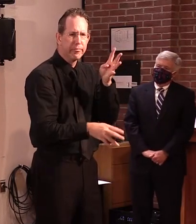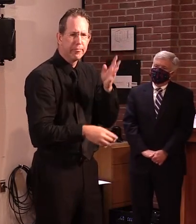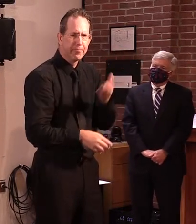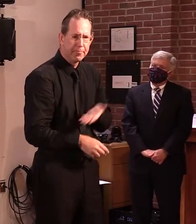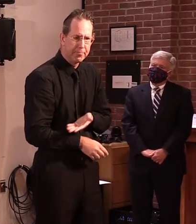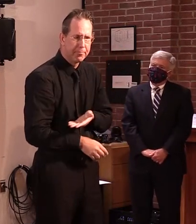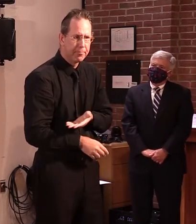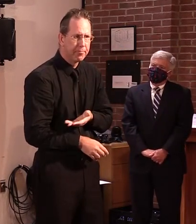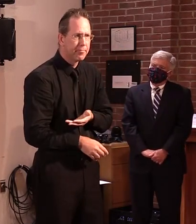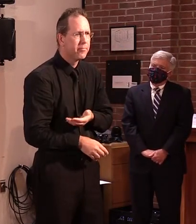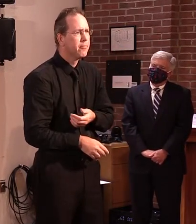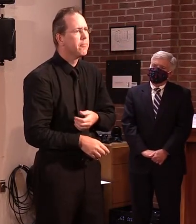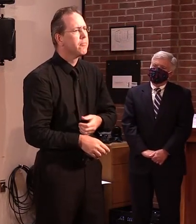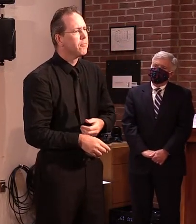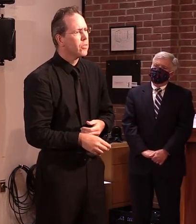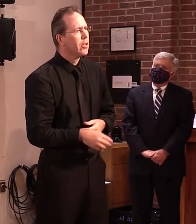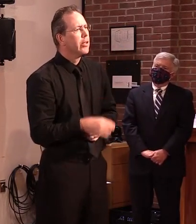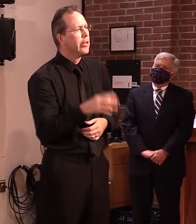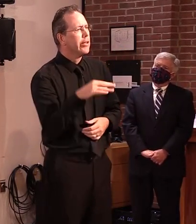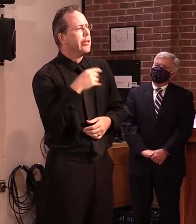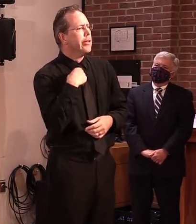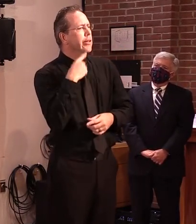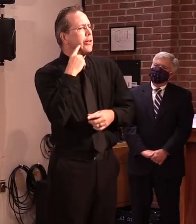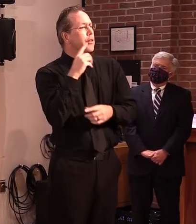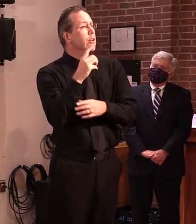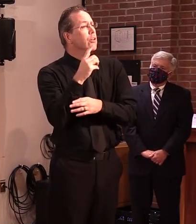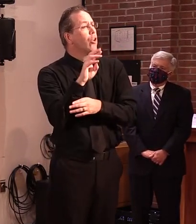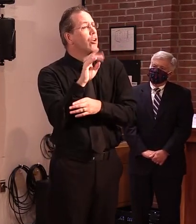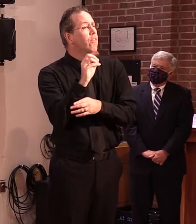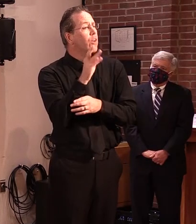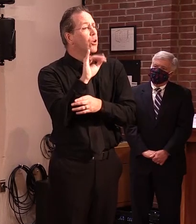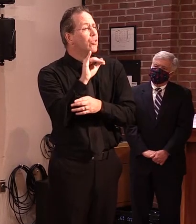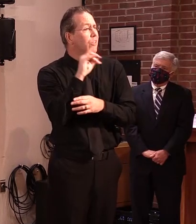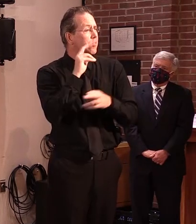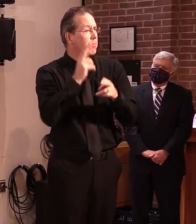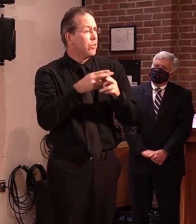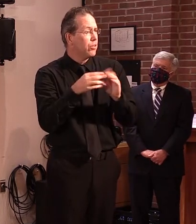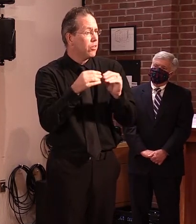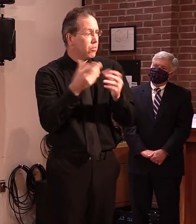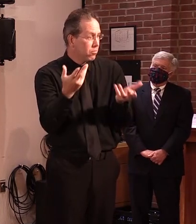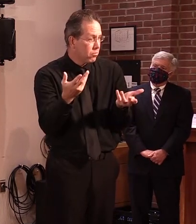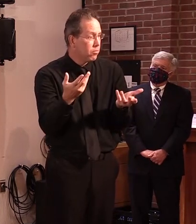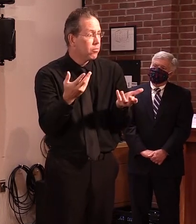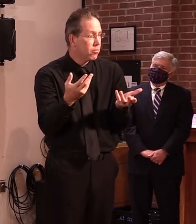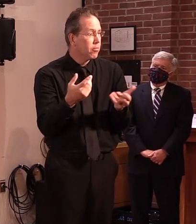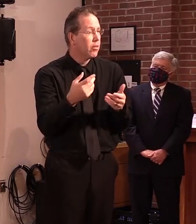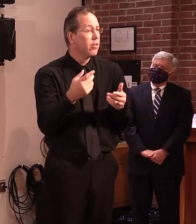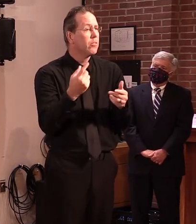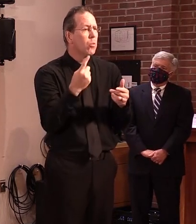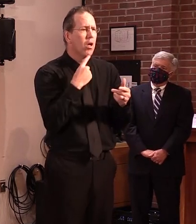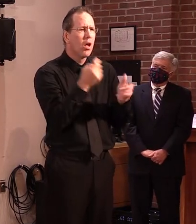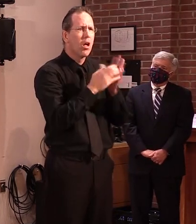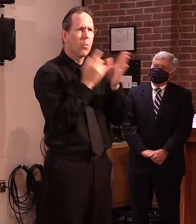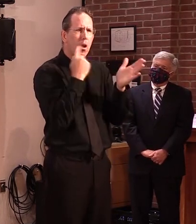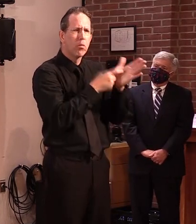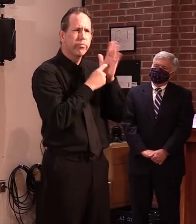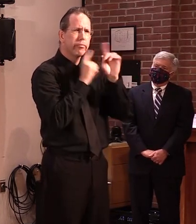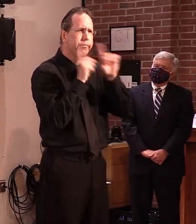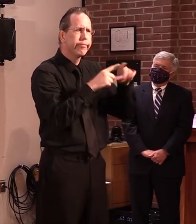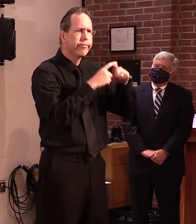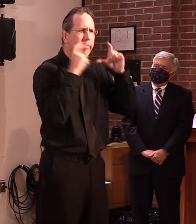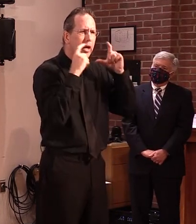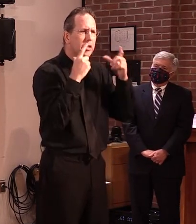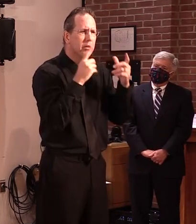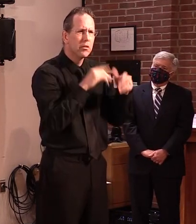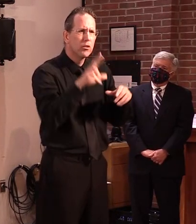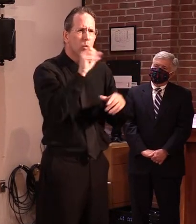I think their question earlier was, why not a mandate throughout the country? And his answer, I thought, was